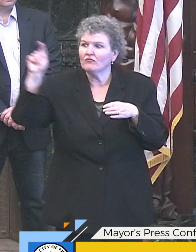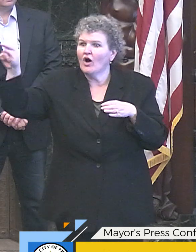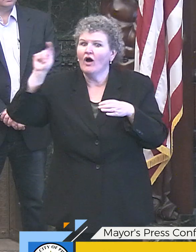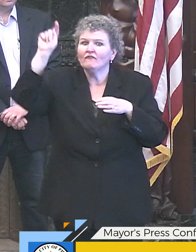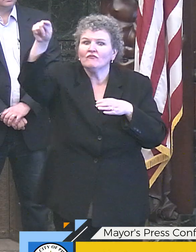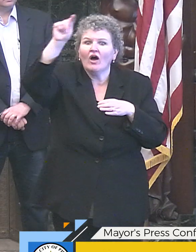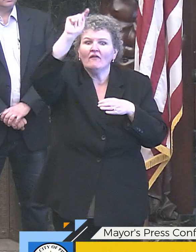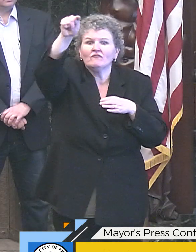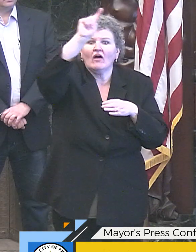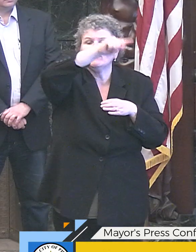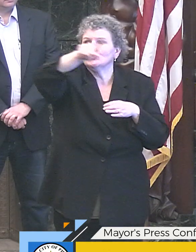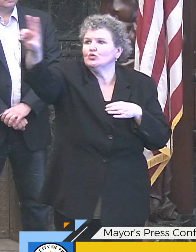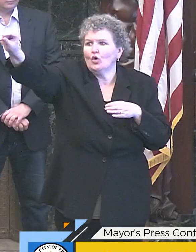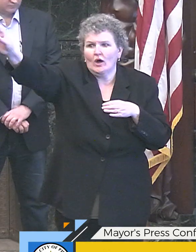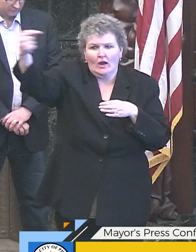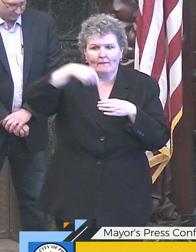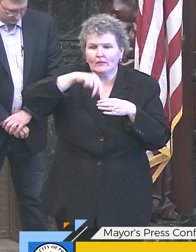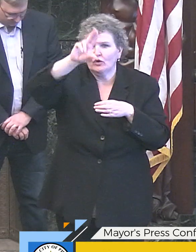Thanks.